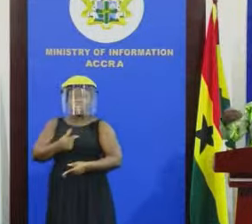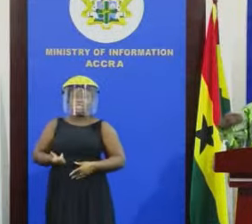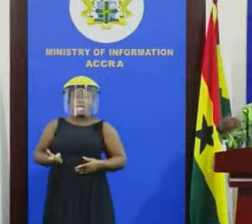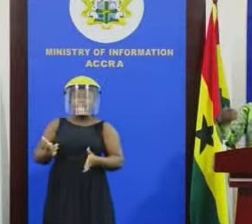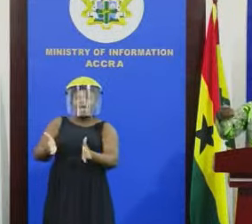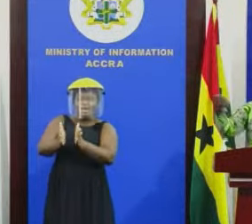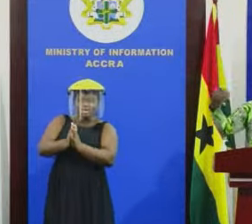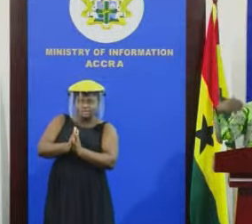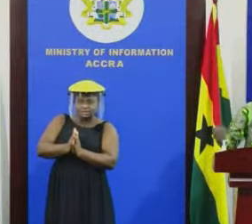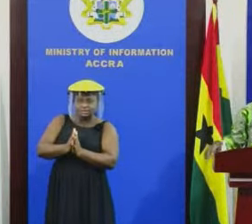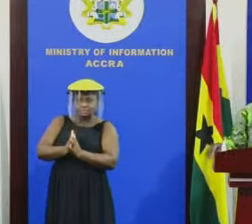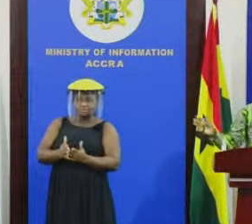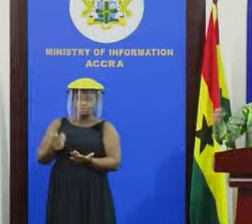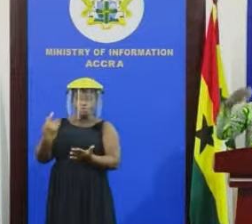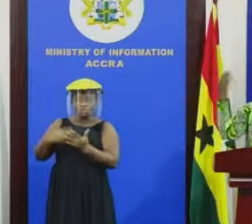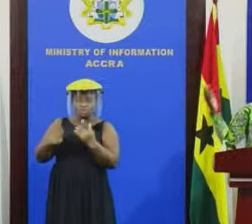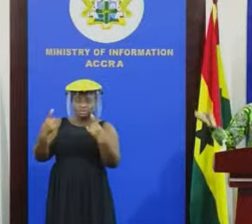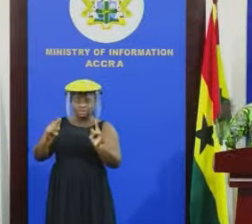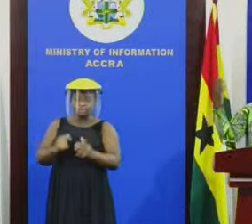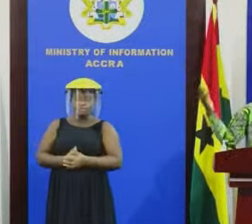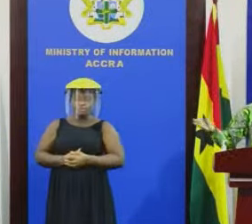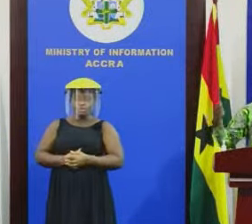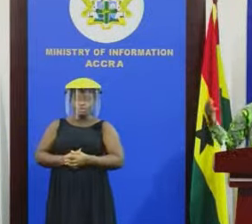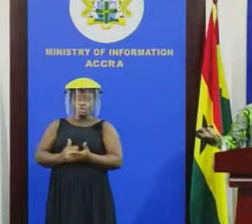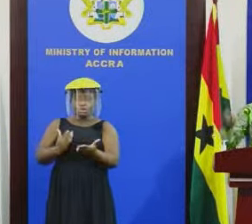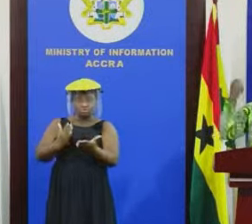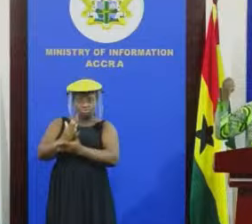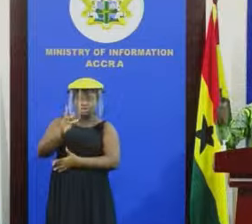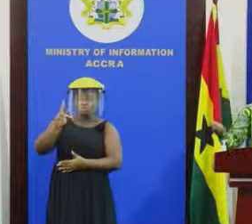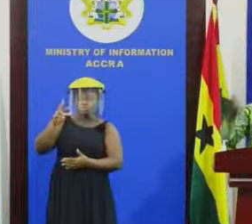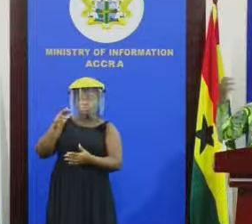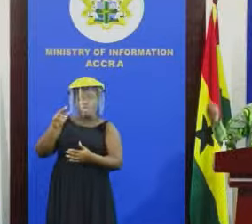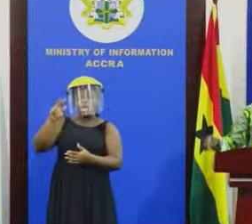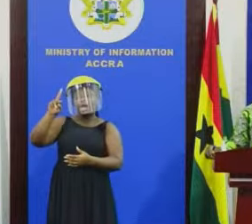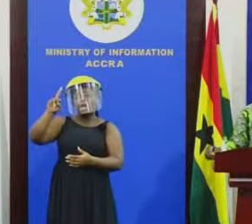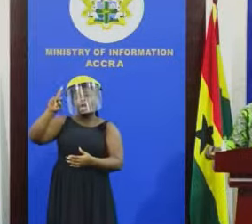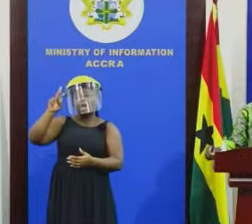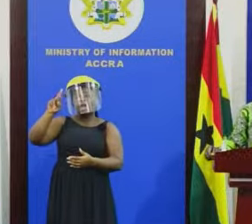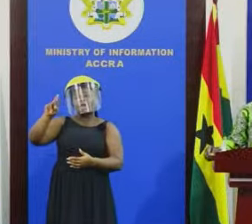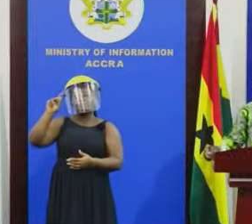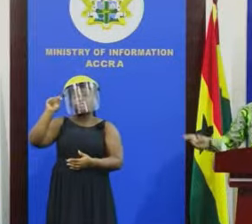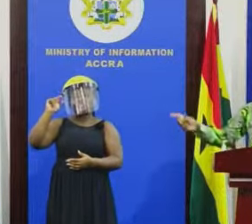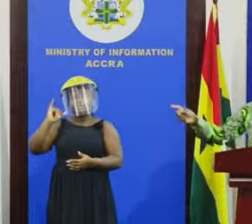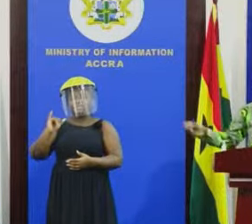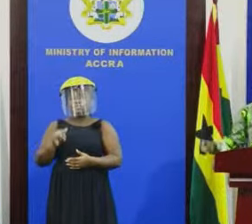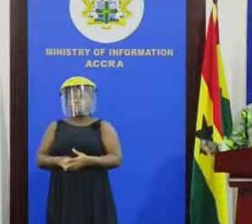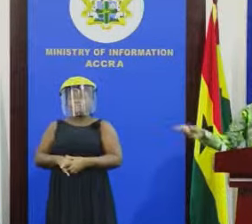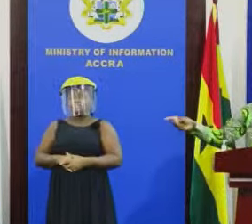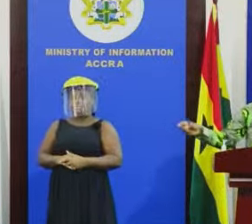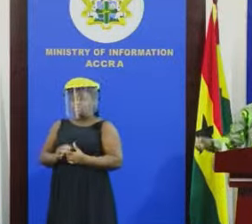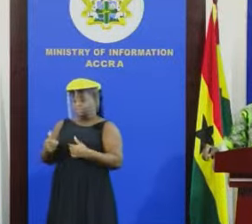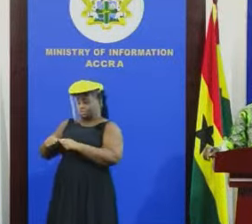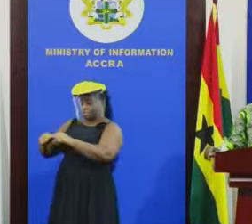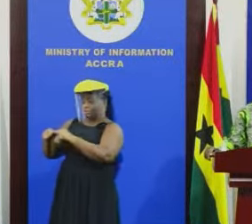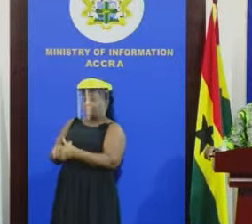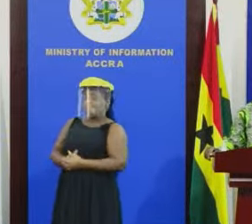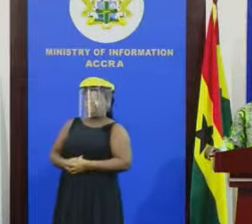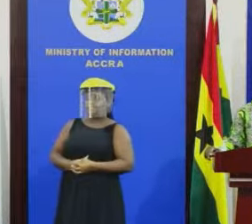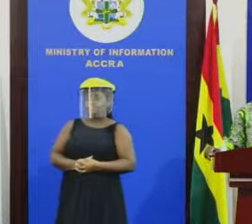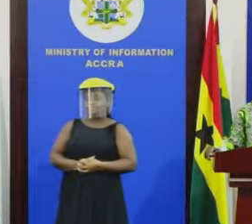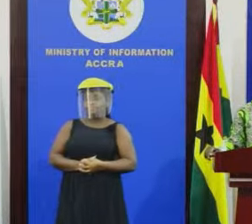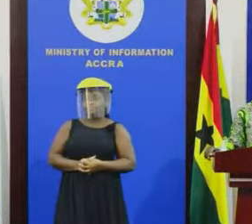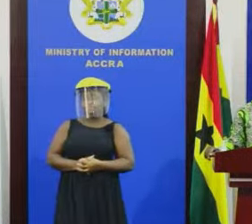Division, asking for a status of that. Right now, there's also right to information. We can, invoke all of these ones and get some information. BG, please go on with the other issues.